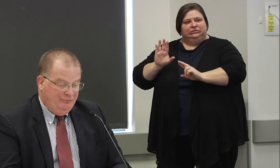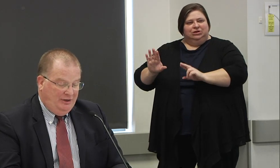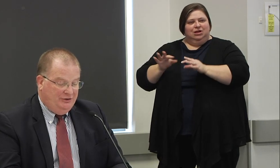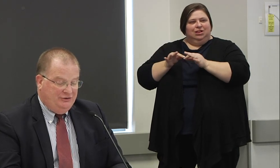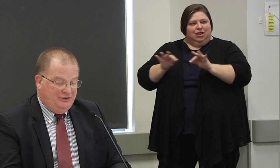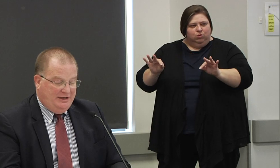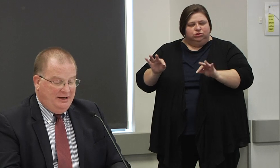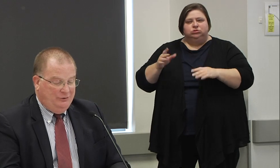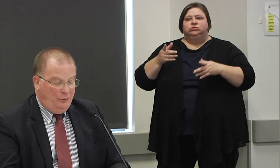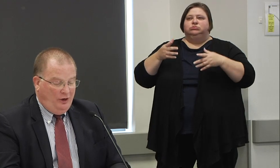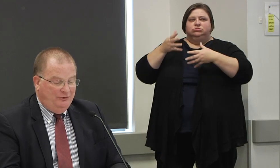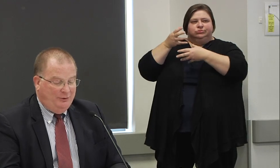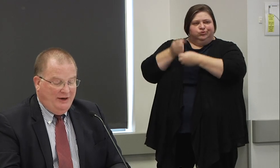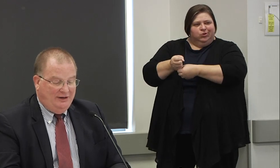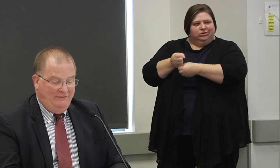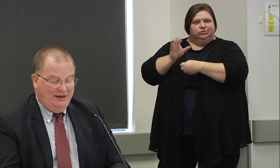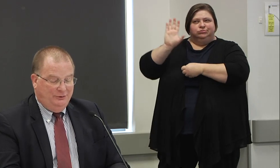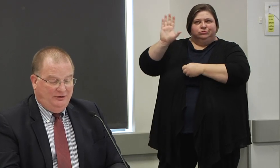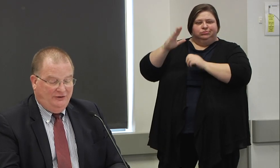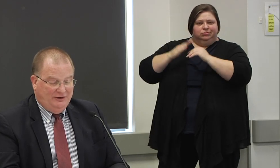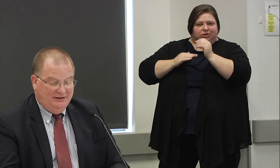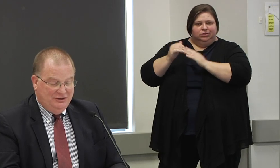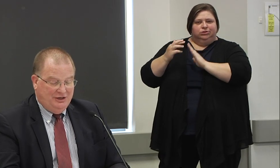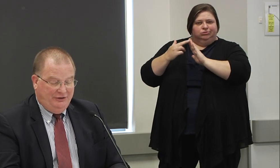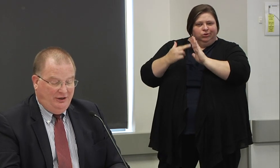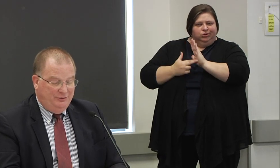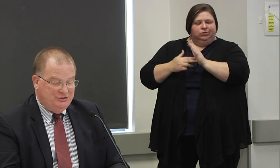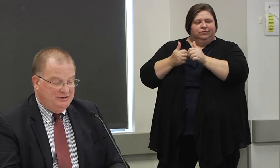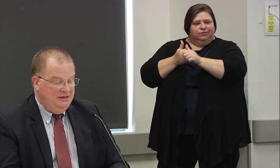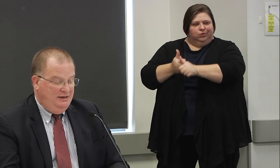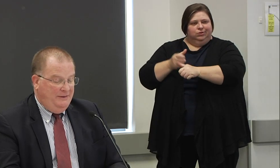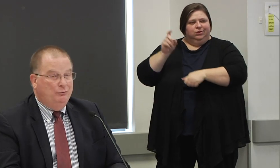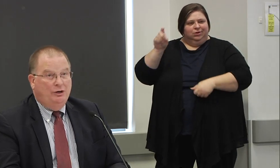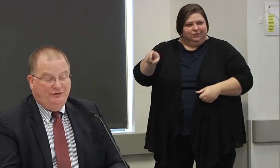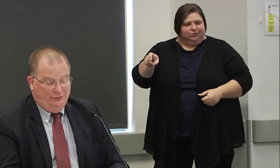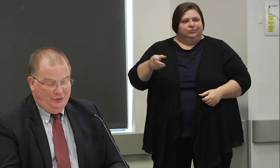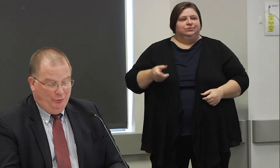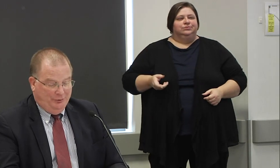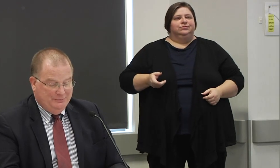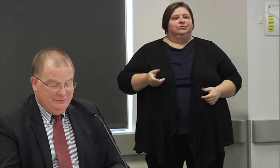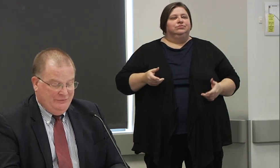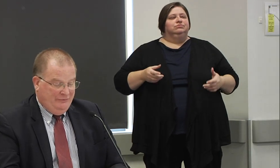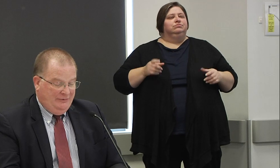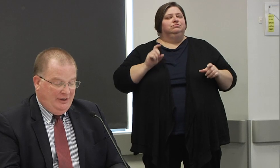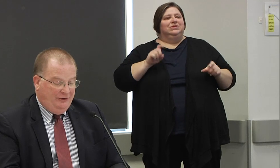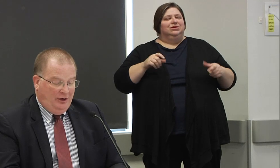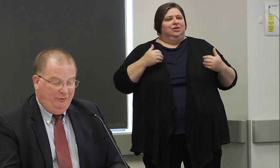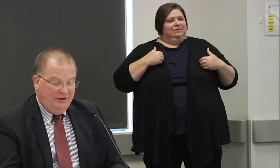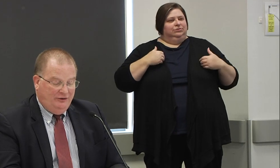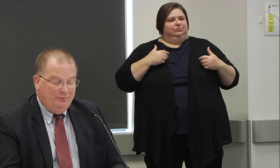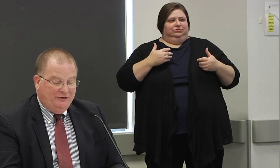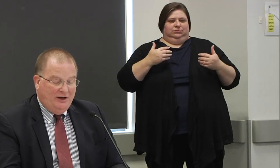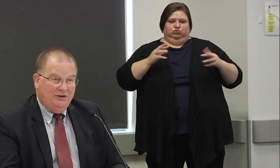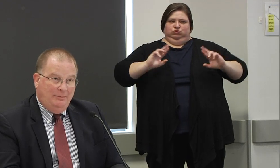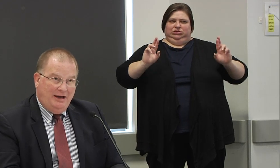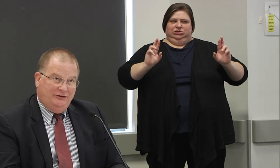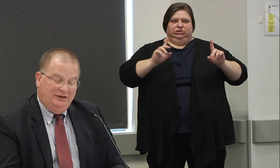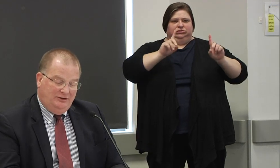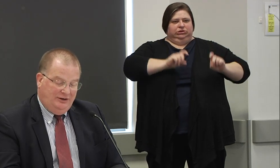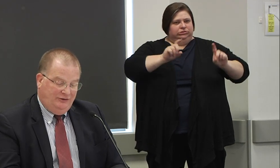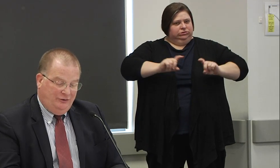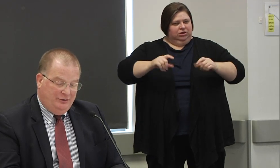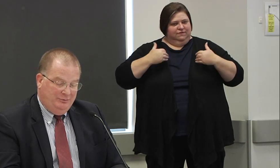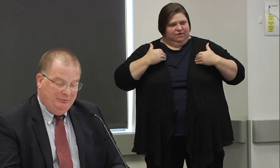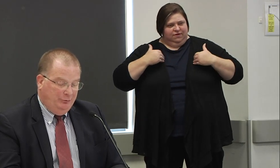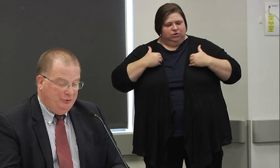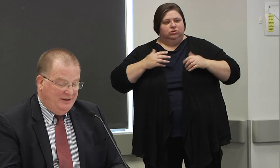In addition to the county requirements, we have to have adequate testing in each healthcare region that wants to reopen. Healthcare providers must have the capacity to test